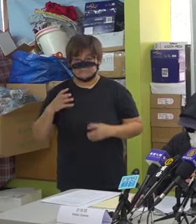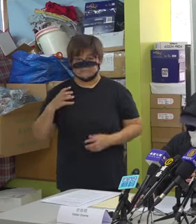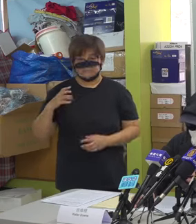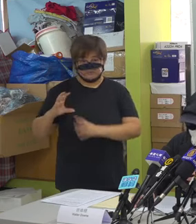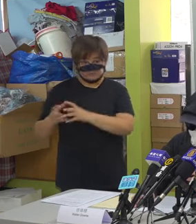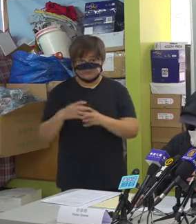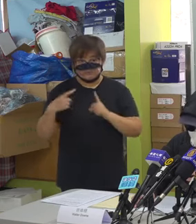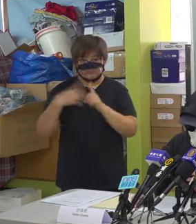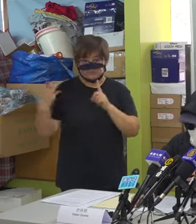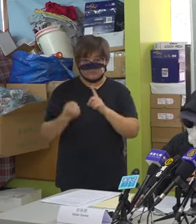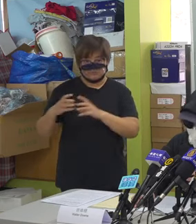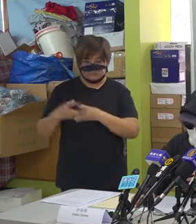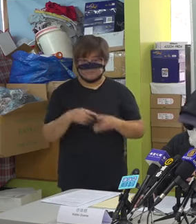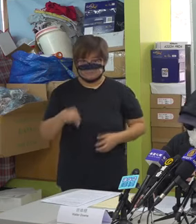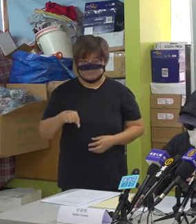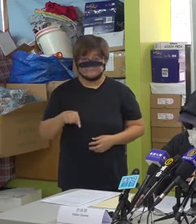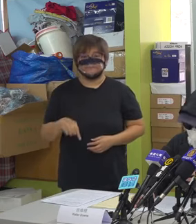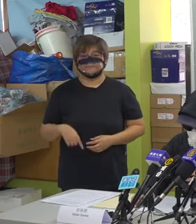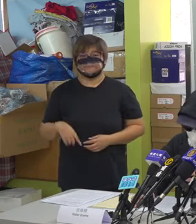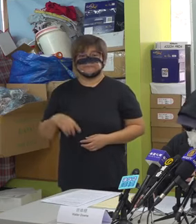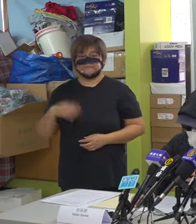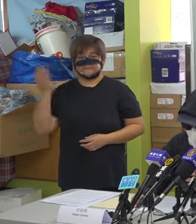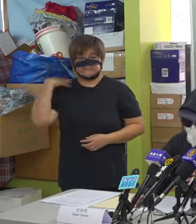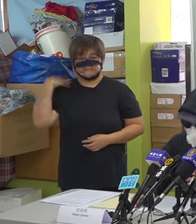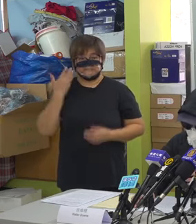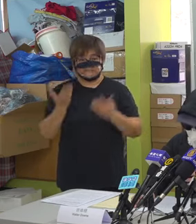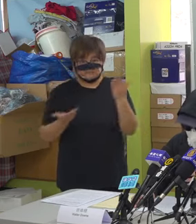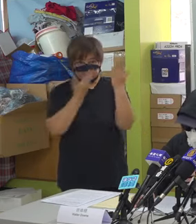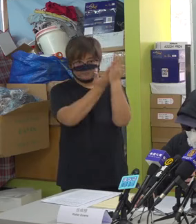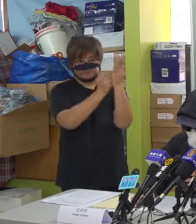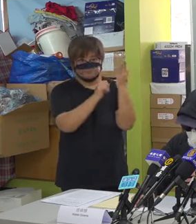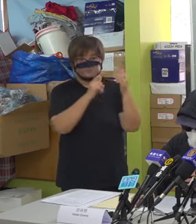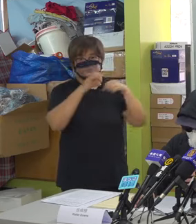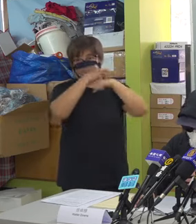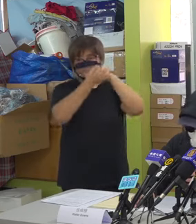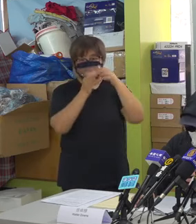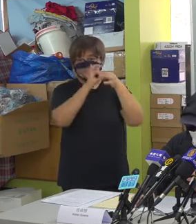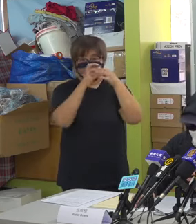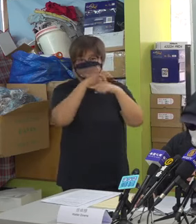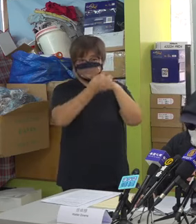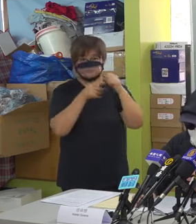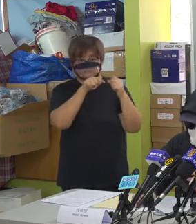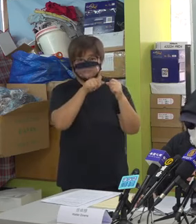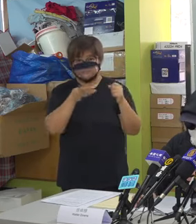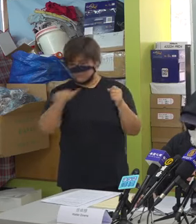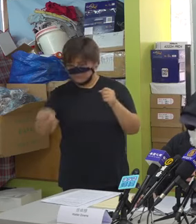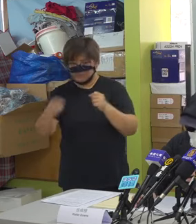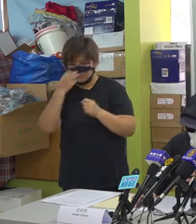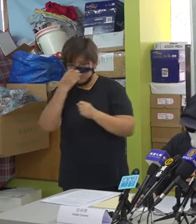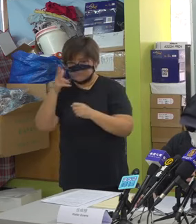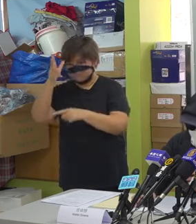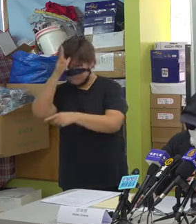reports to the United Nations on allegations of torture, civil and political rights abuses, and disability